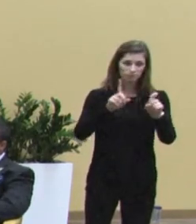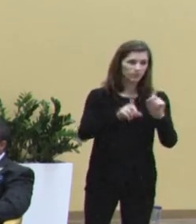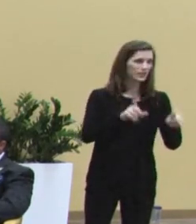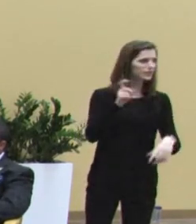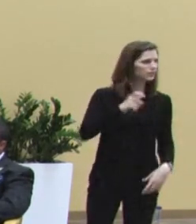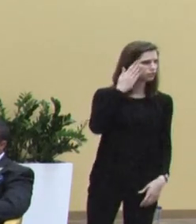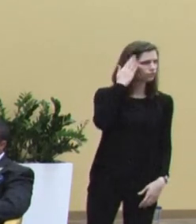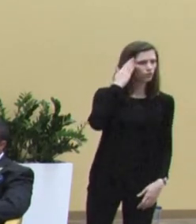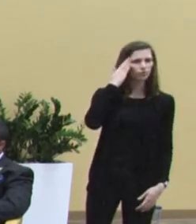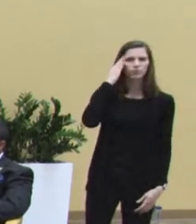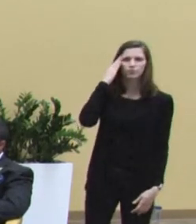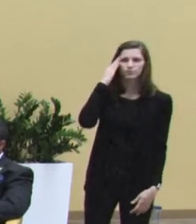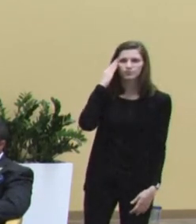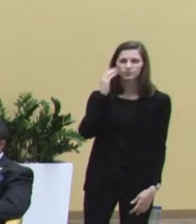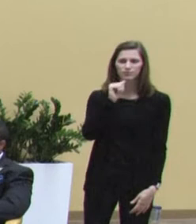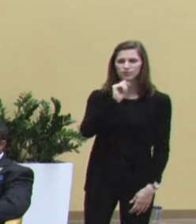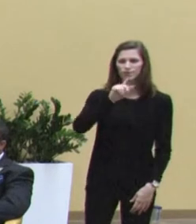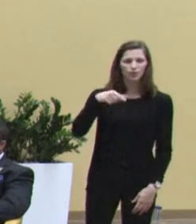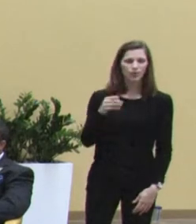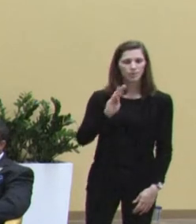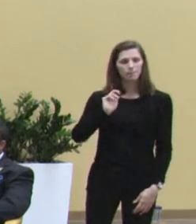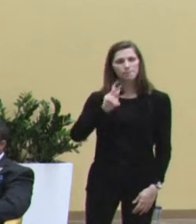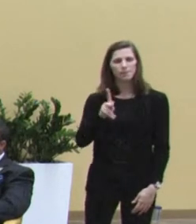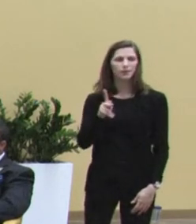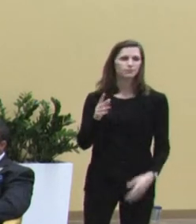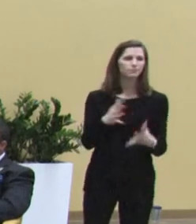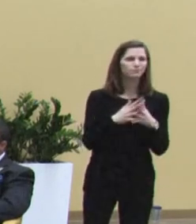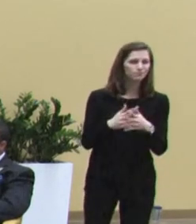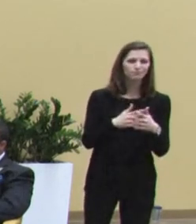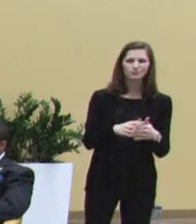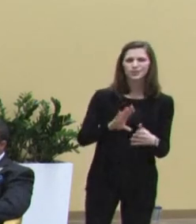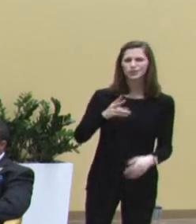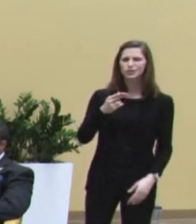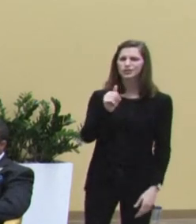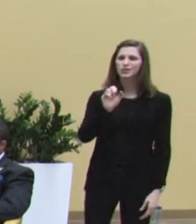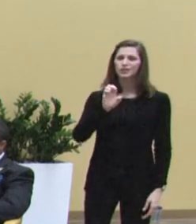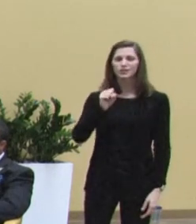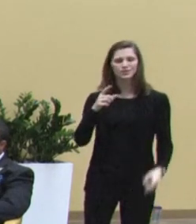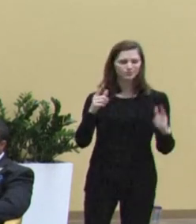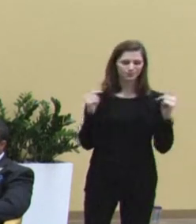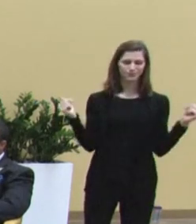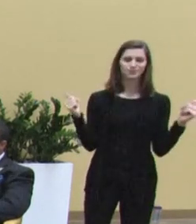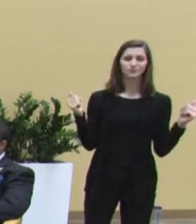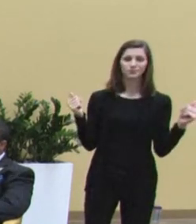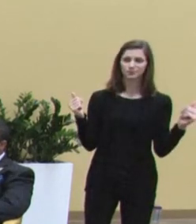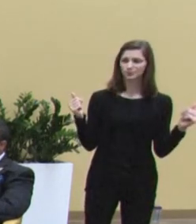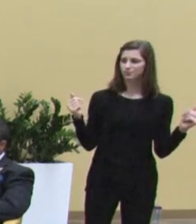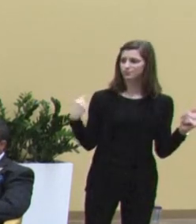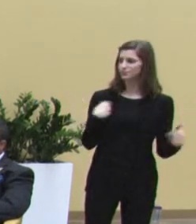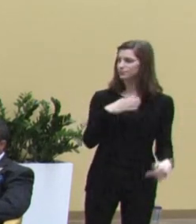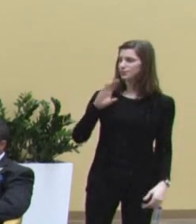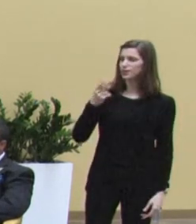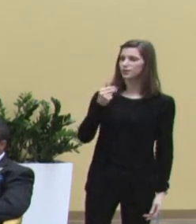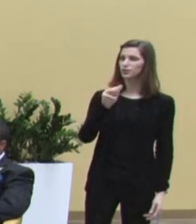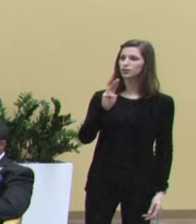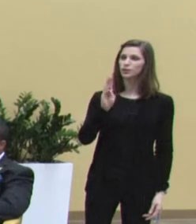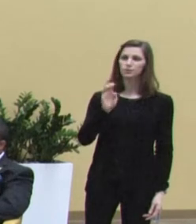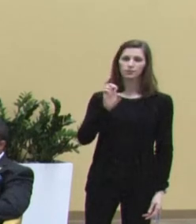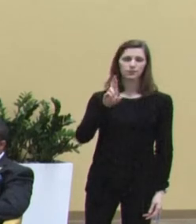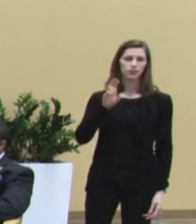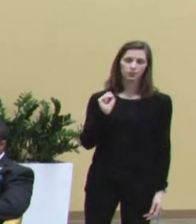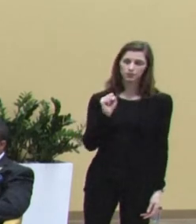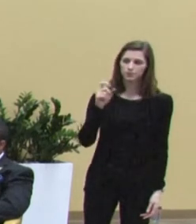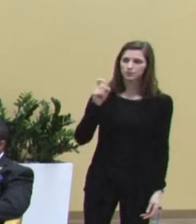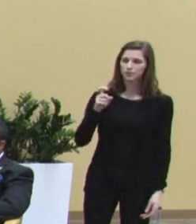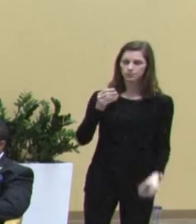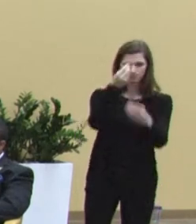banks, your Bank of America's, your Chase's, things like that. So as chambers, we have to make sure that we're letting the